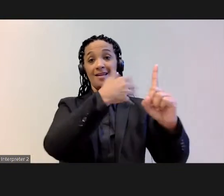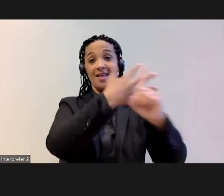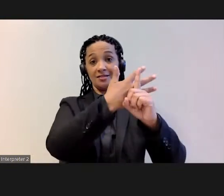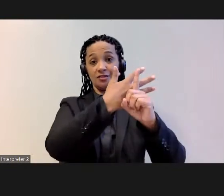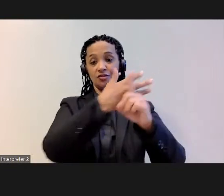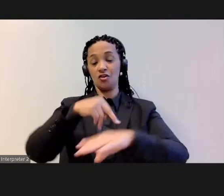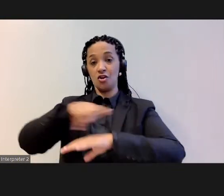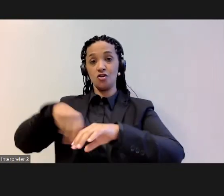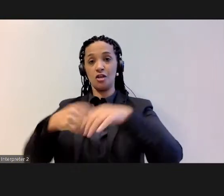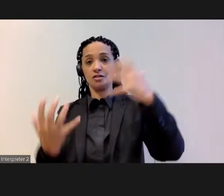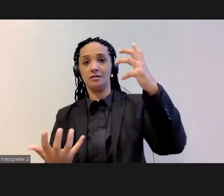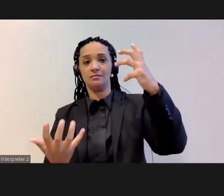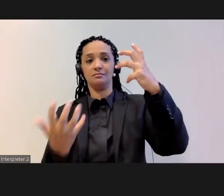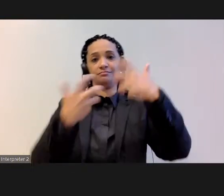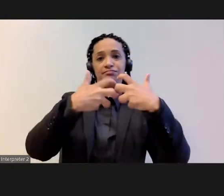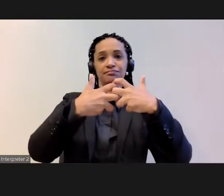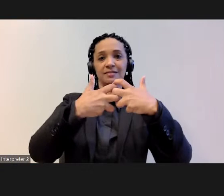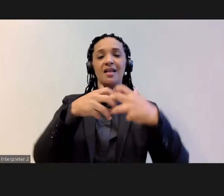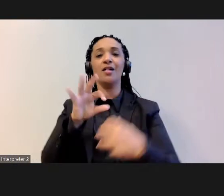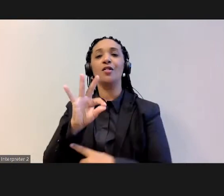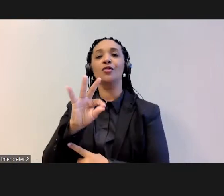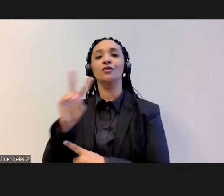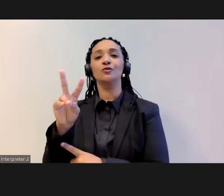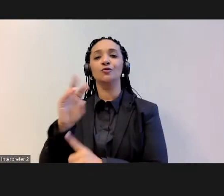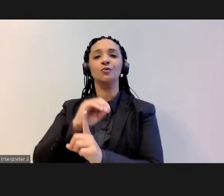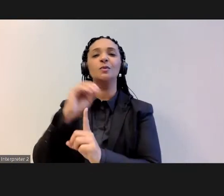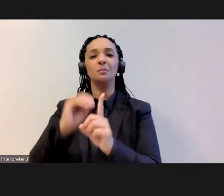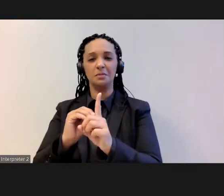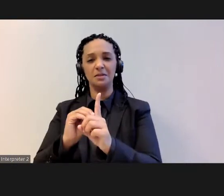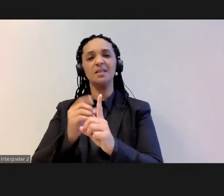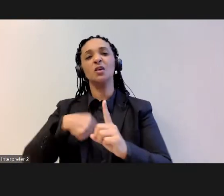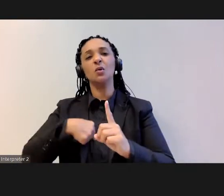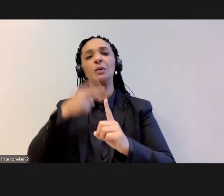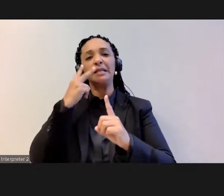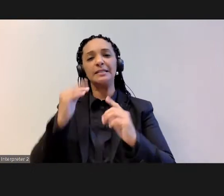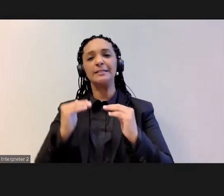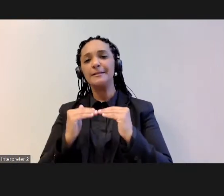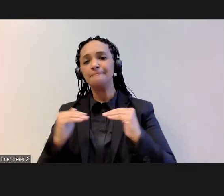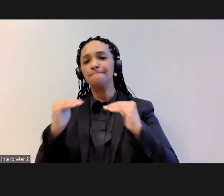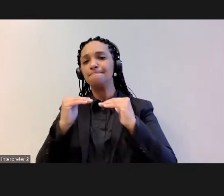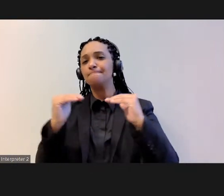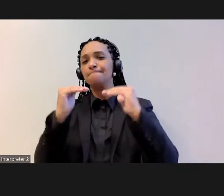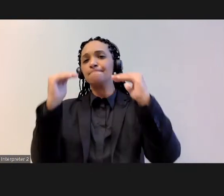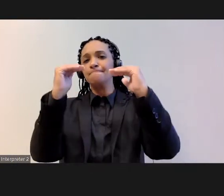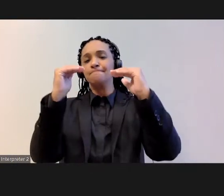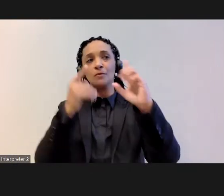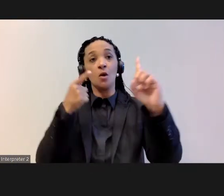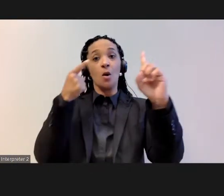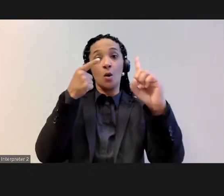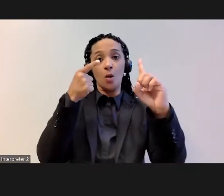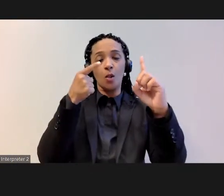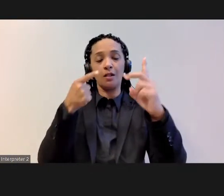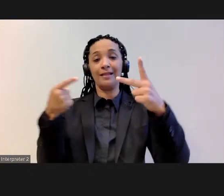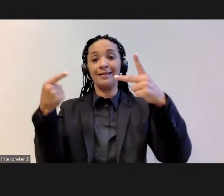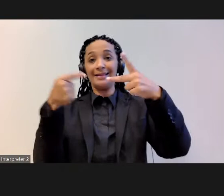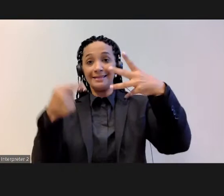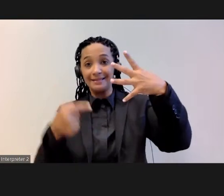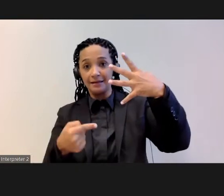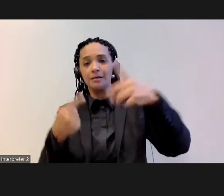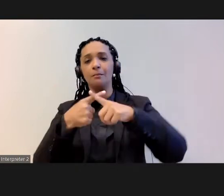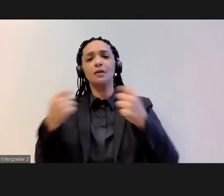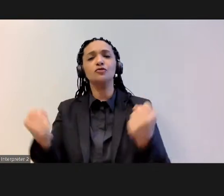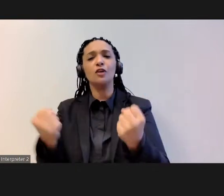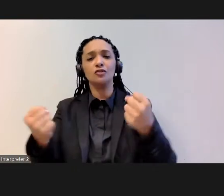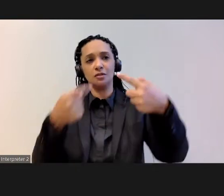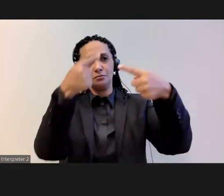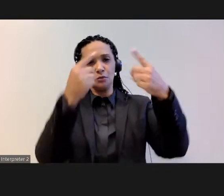level. Even though the assessment was done at goal level, at target level, as well as at indicator level. With